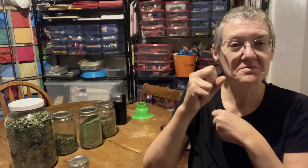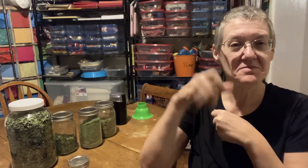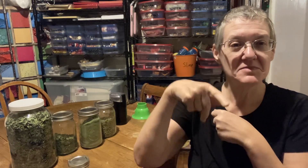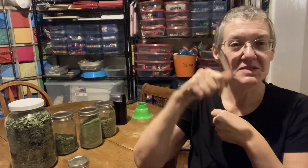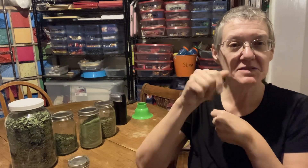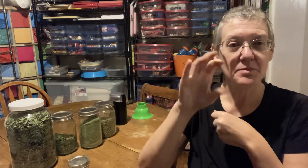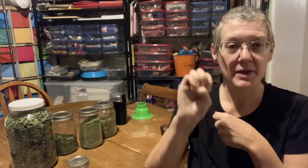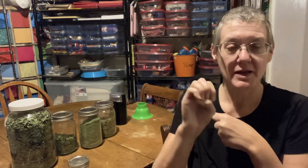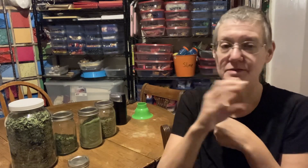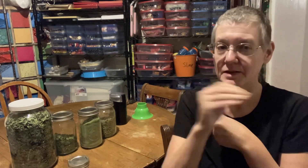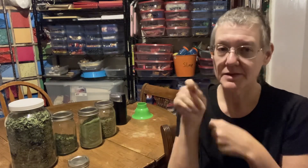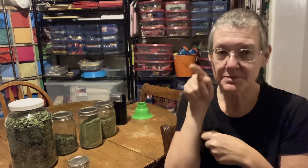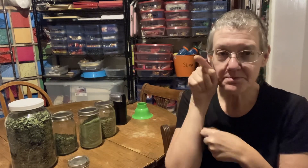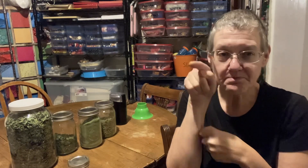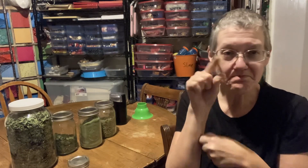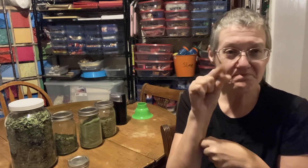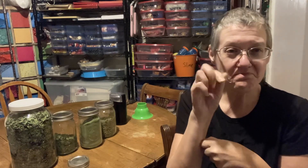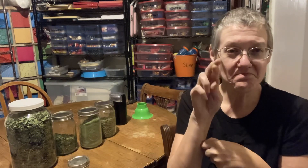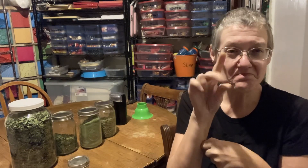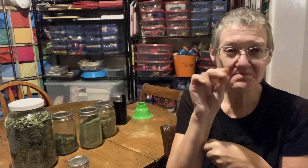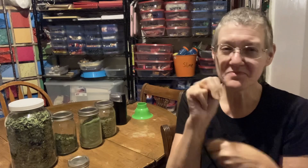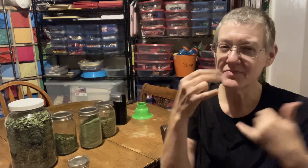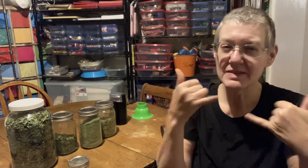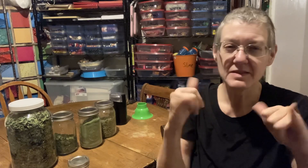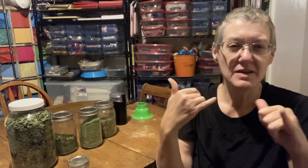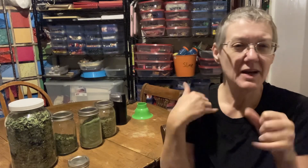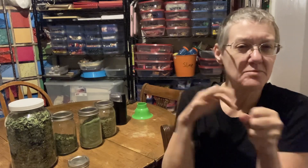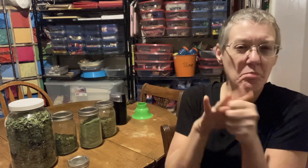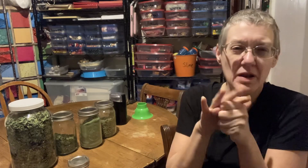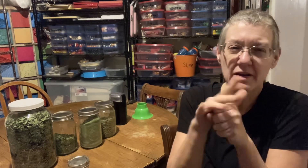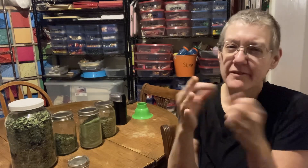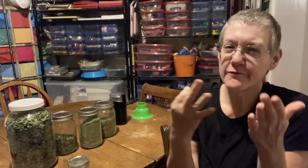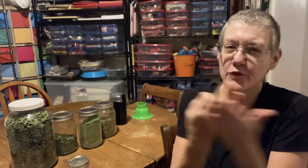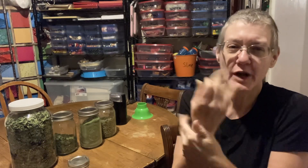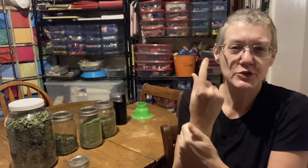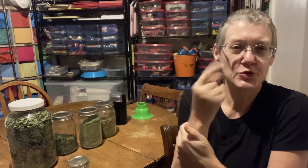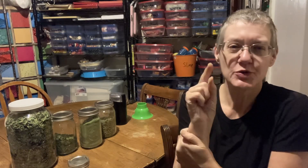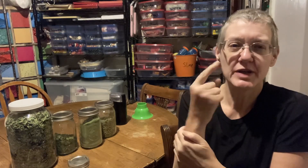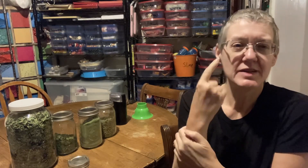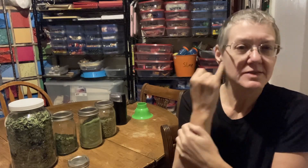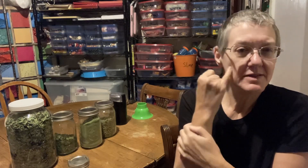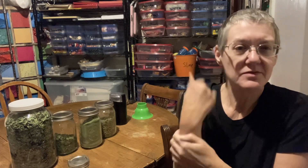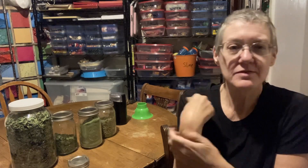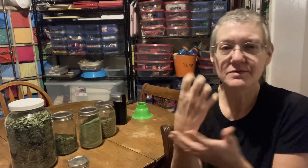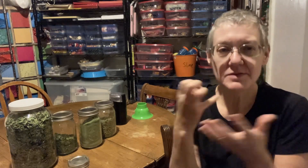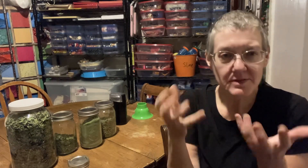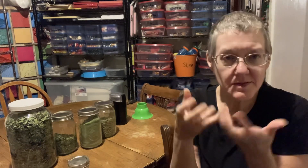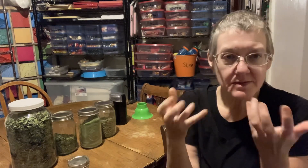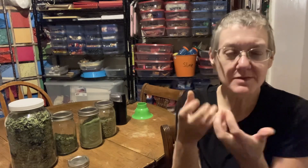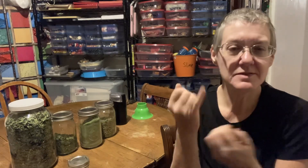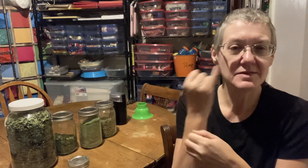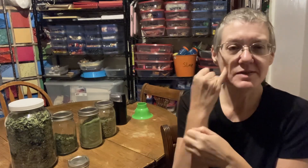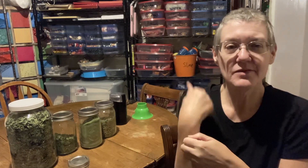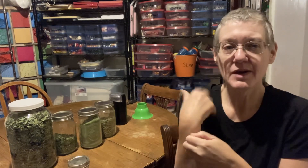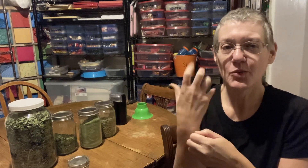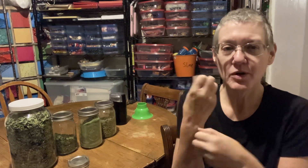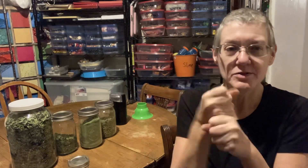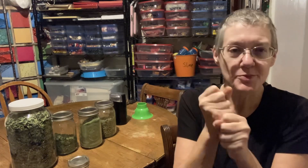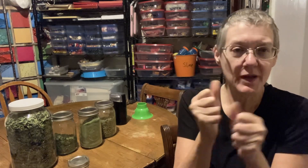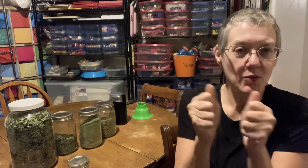I like the powder also because it stores easily. And I have plenty of fresh greens out in the